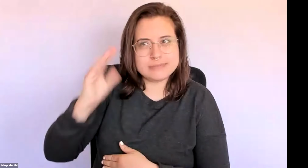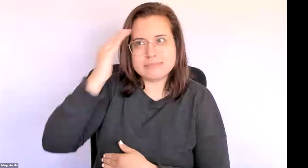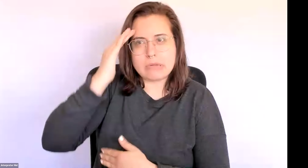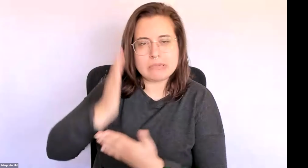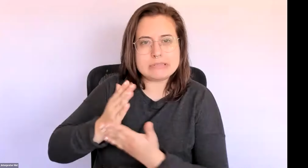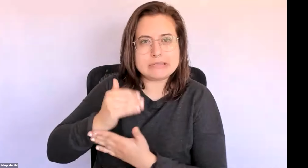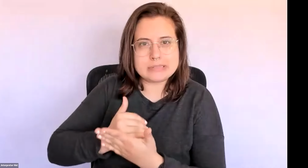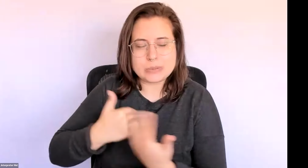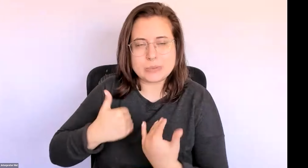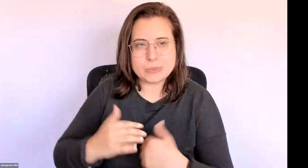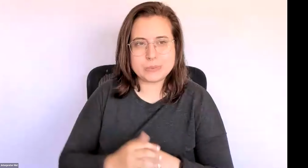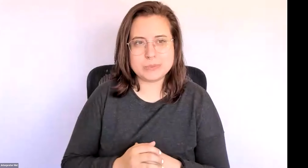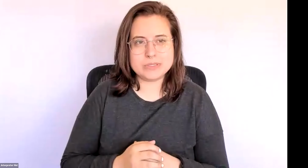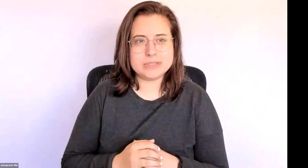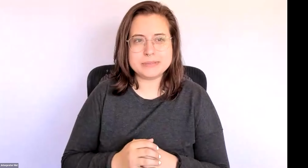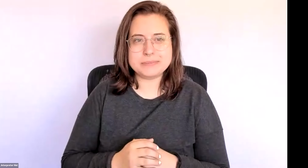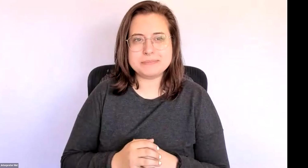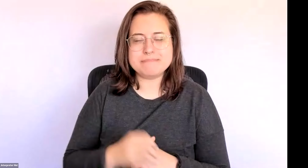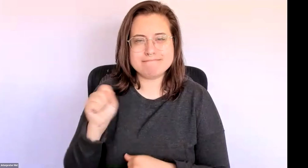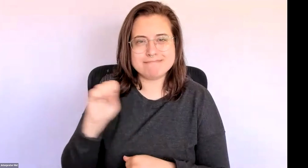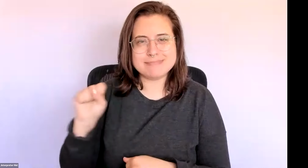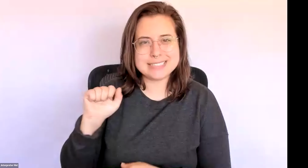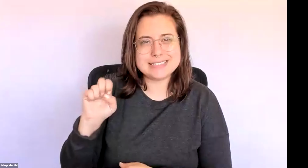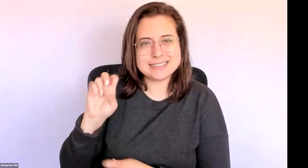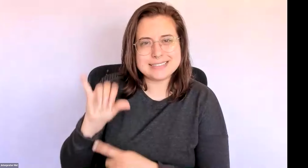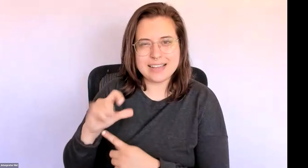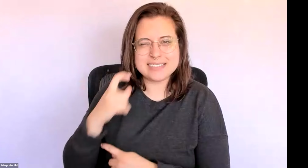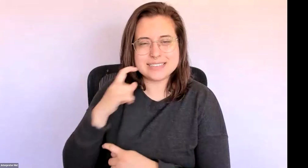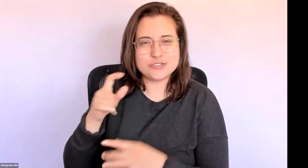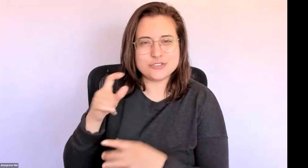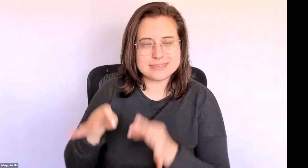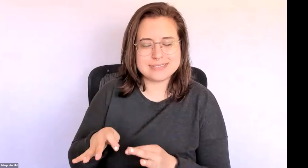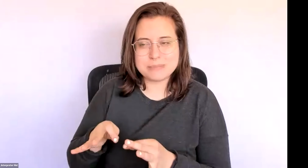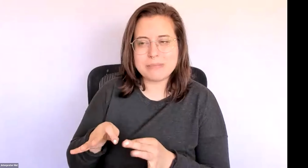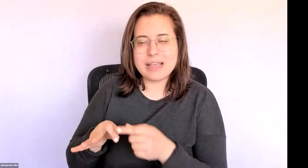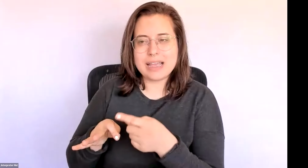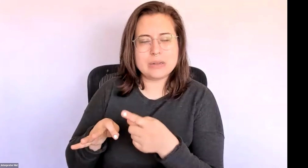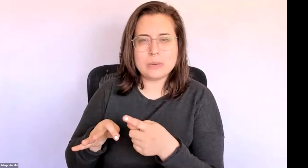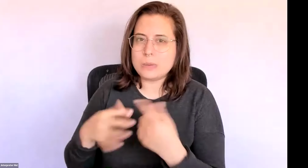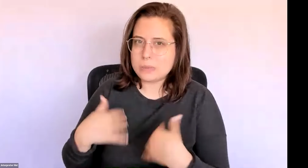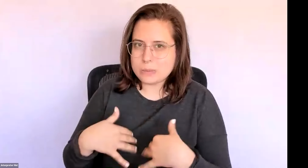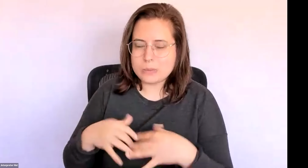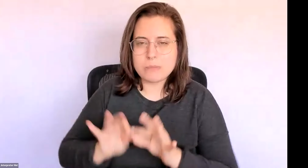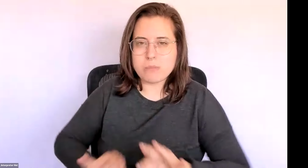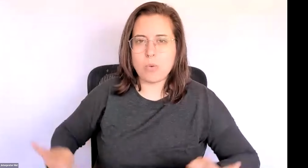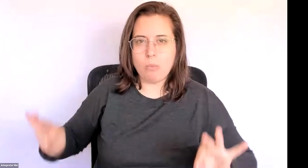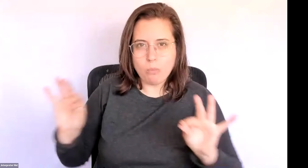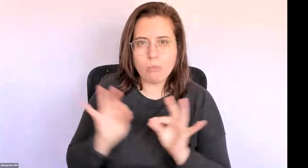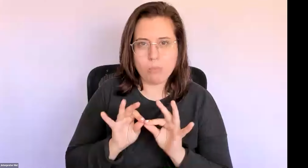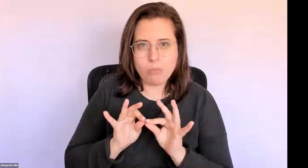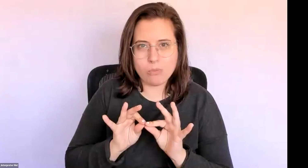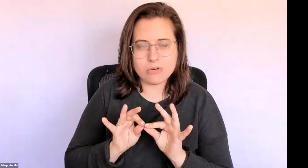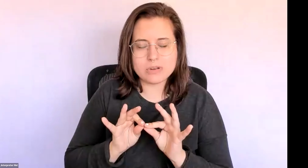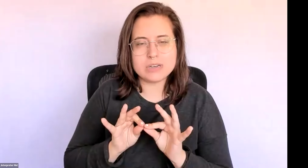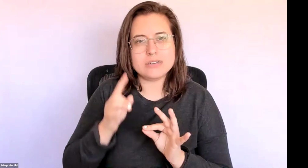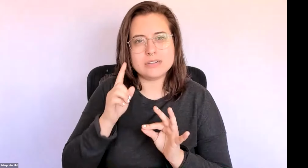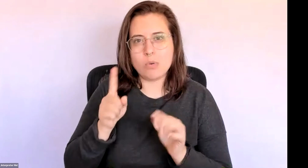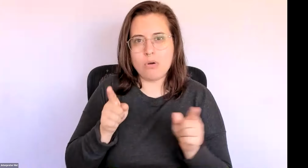As Sassy mentioned, it's crucial for a patient and provider to be on the same wavelength and to be in